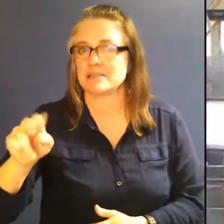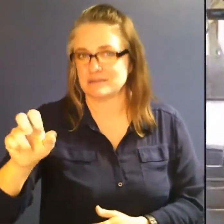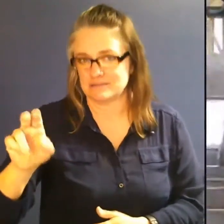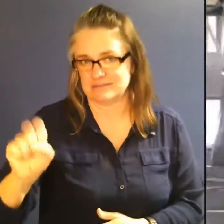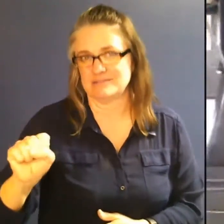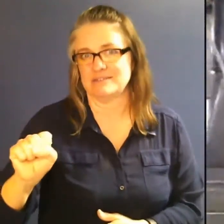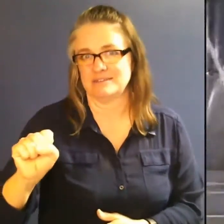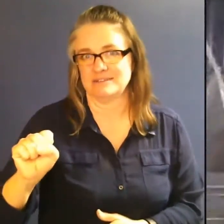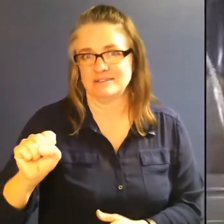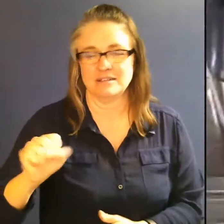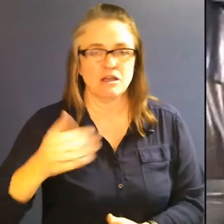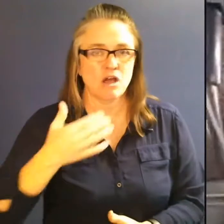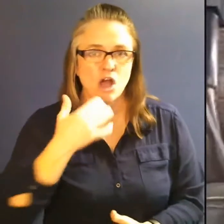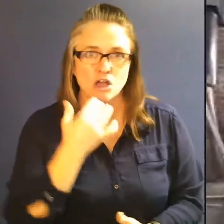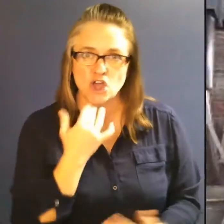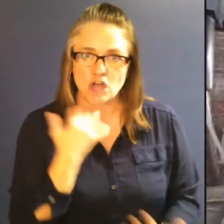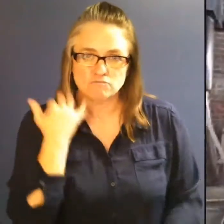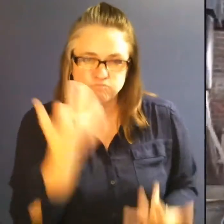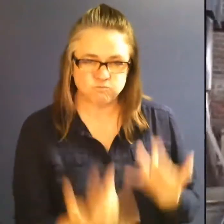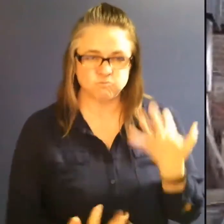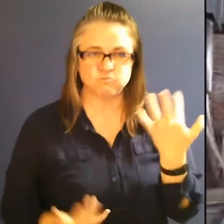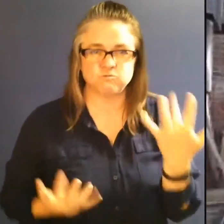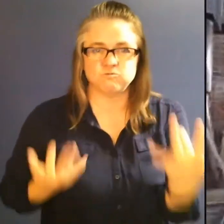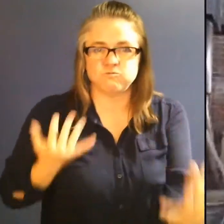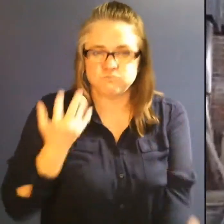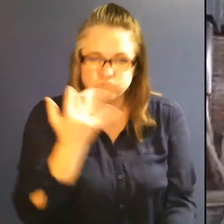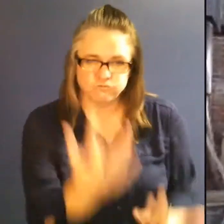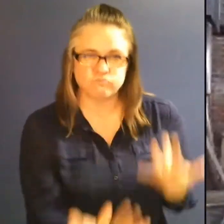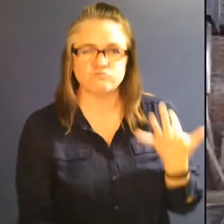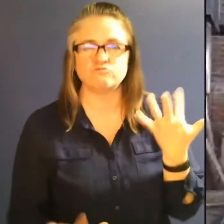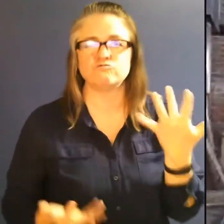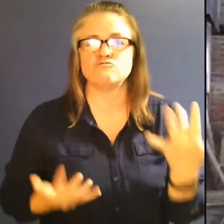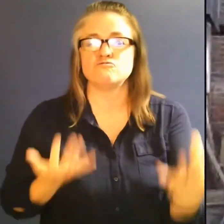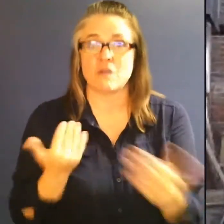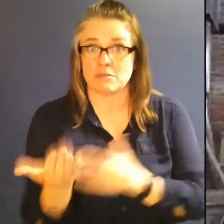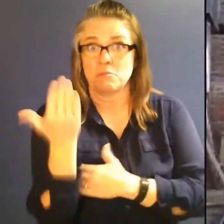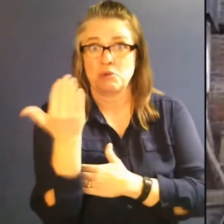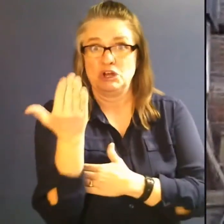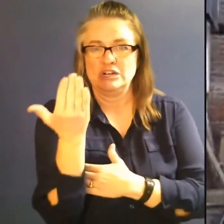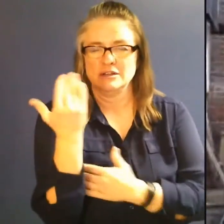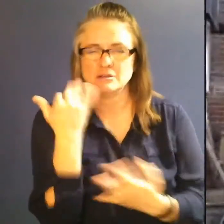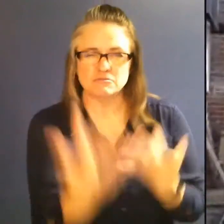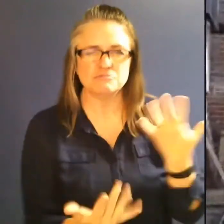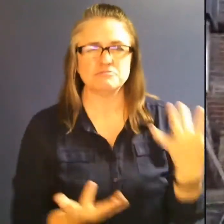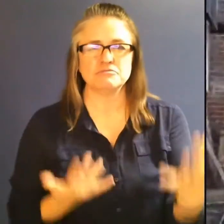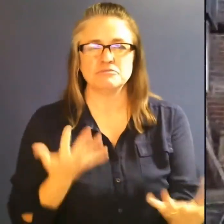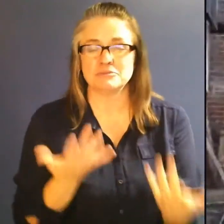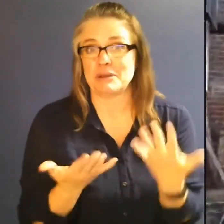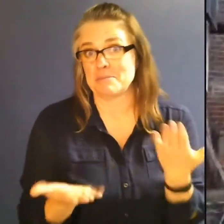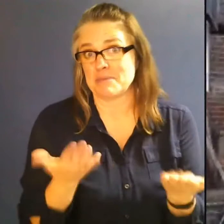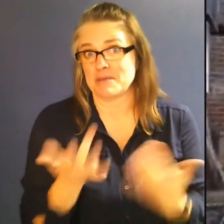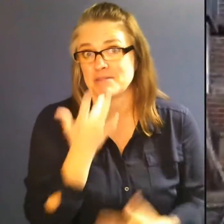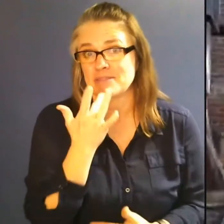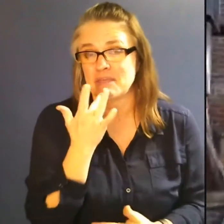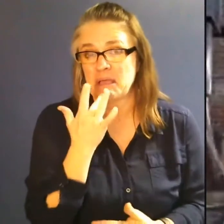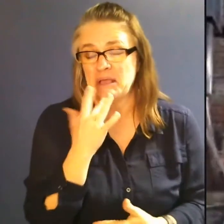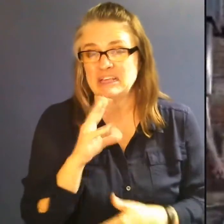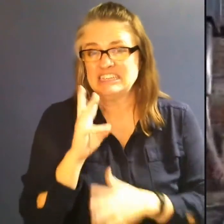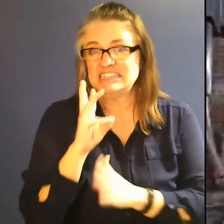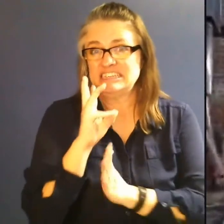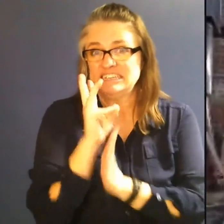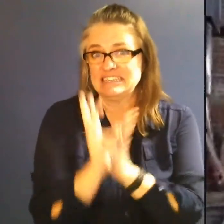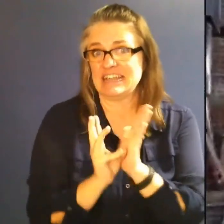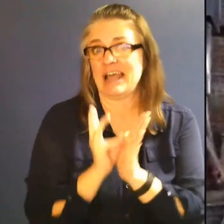you get a good rolling boil in the morning, you start with 150 gallons. Sometimes we've gotten lucky, and after about 6